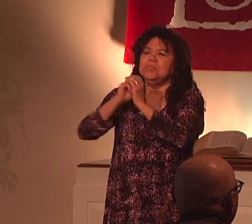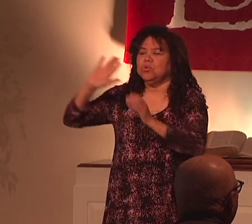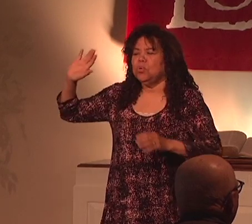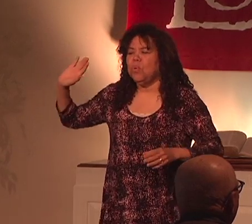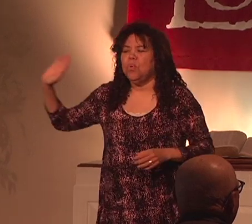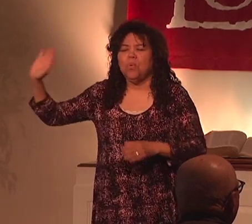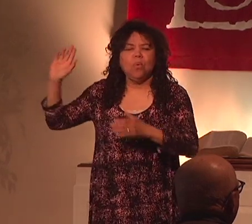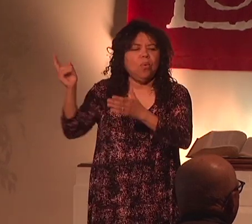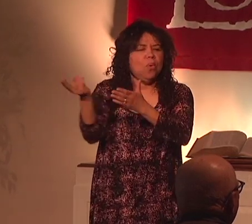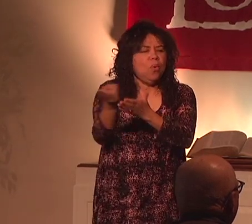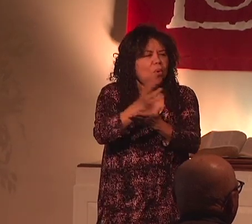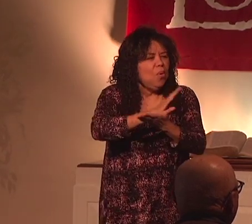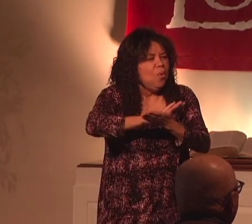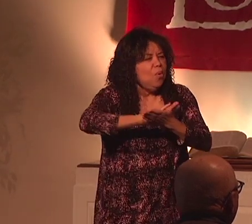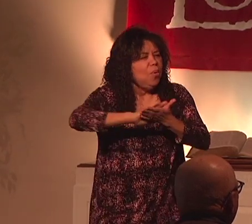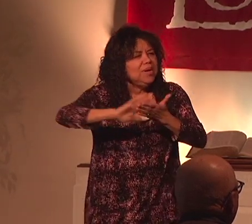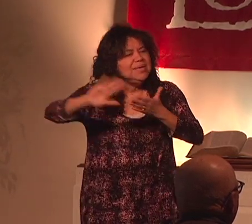holy name.